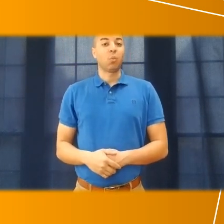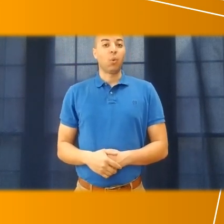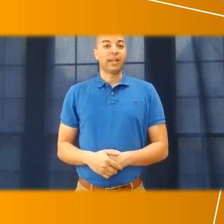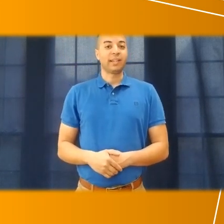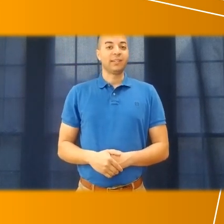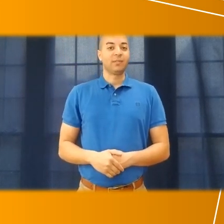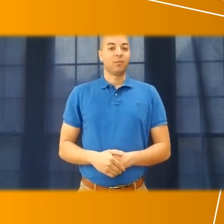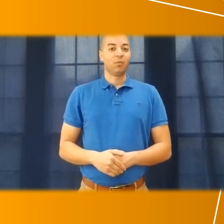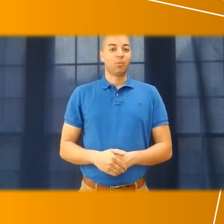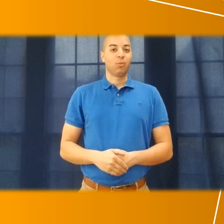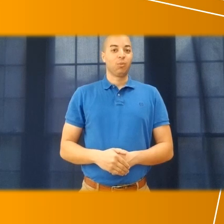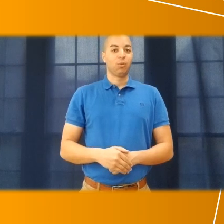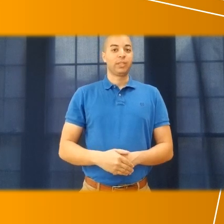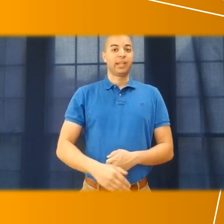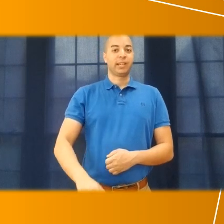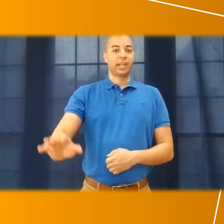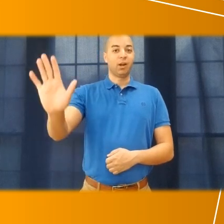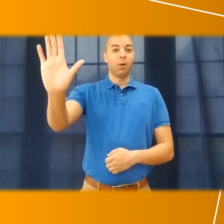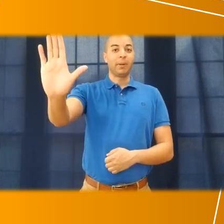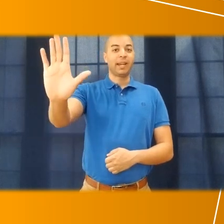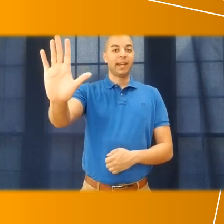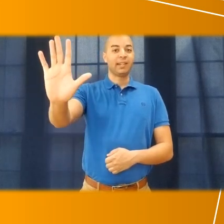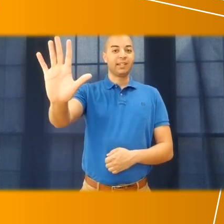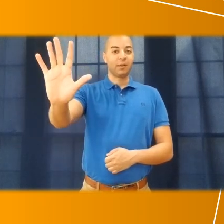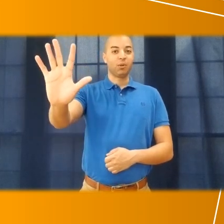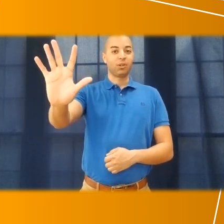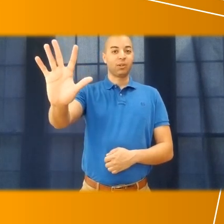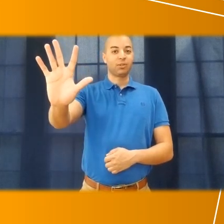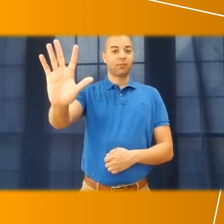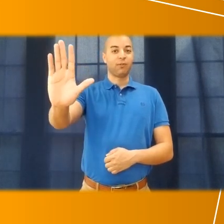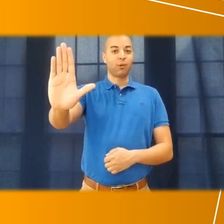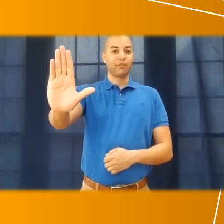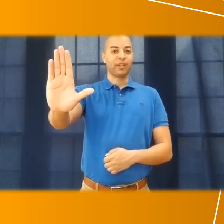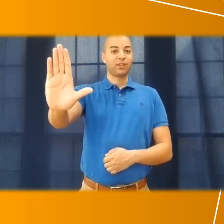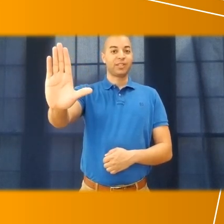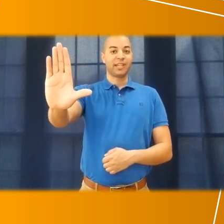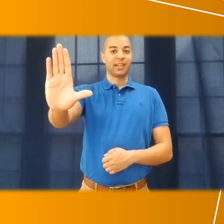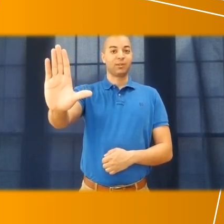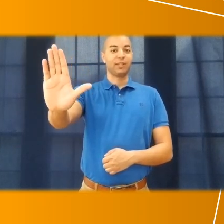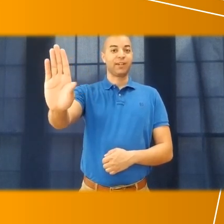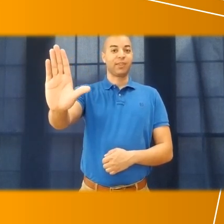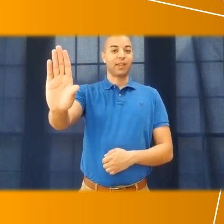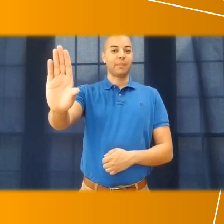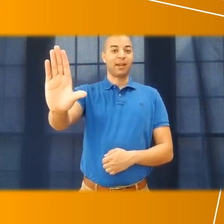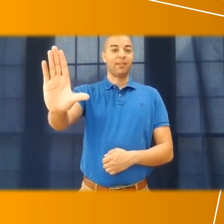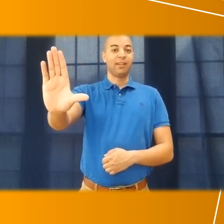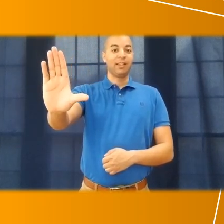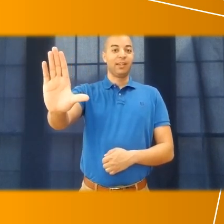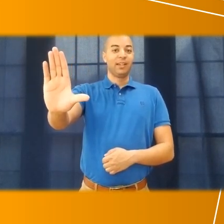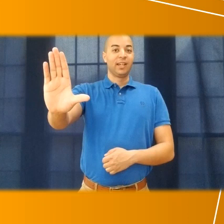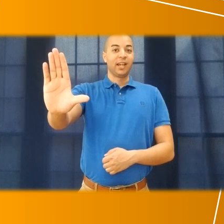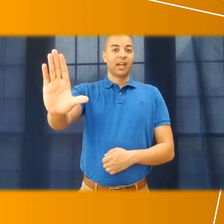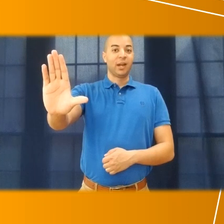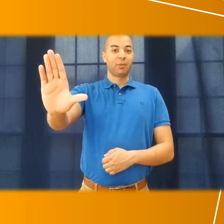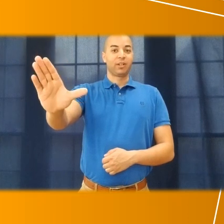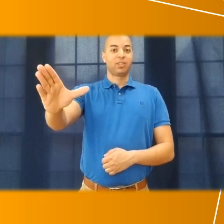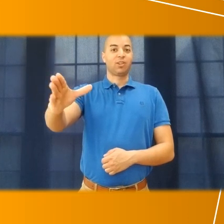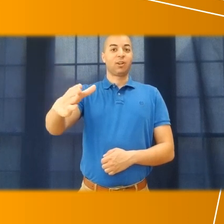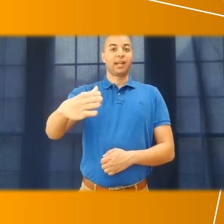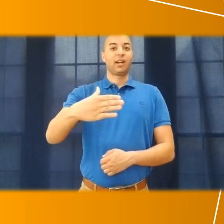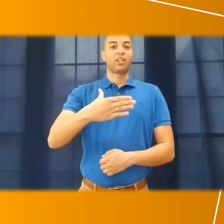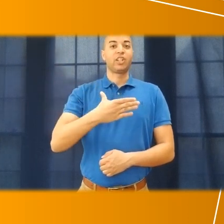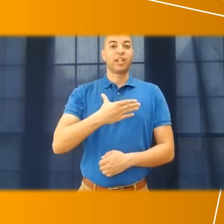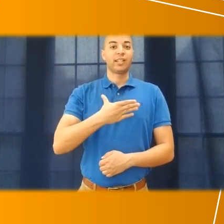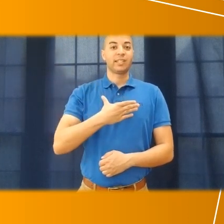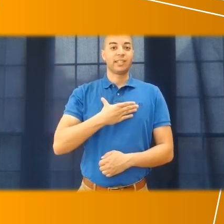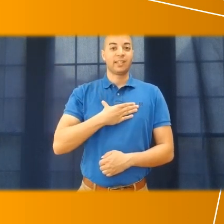sign letter white, we'll take an open hand and we'll close our four fingers together, leaving our thumb out. And we're going to